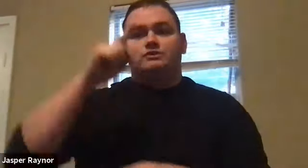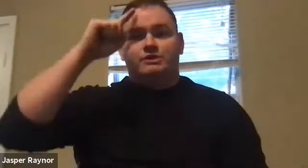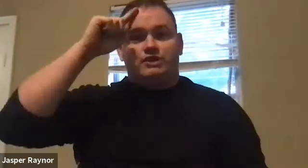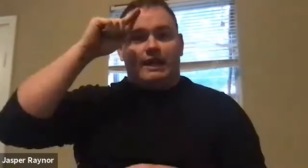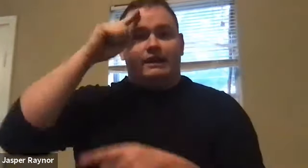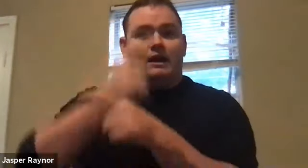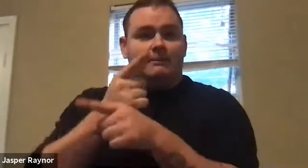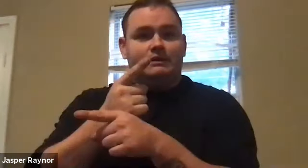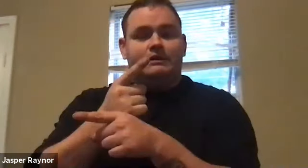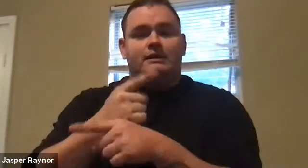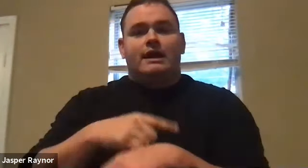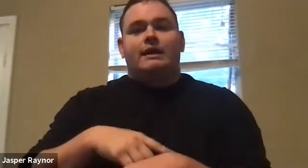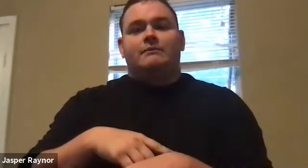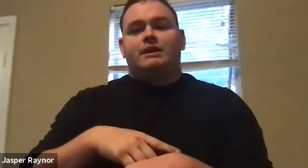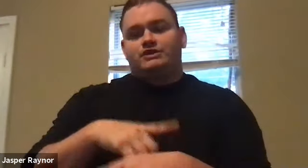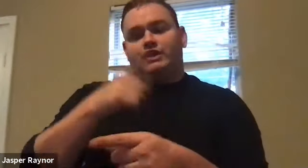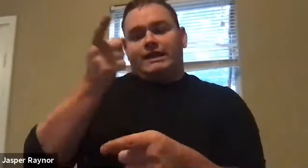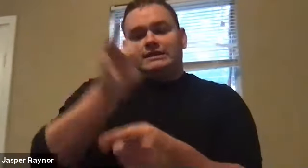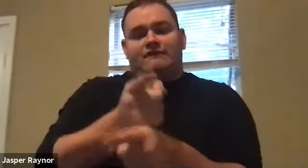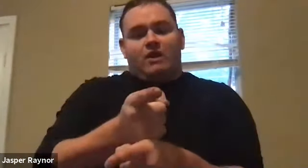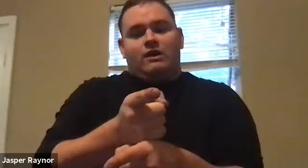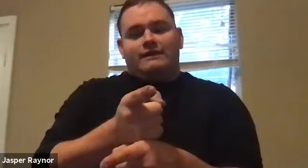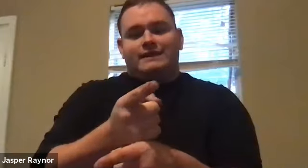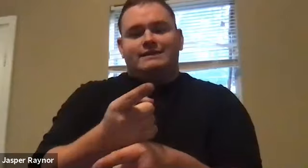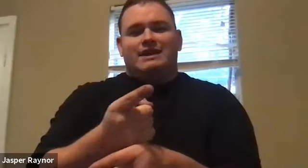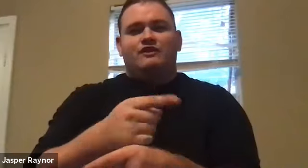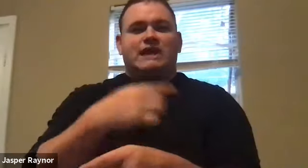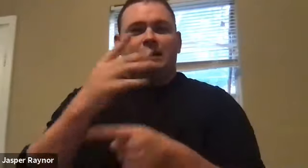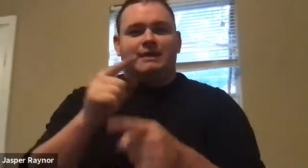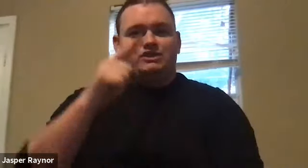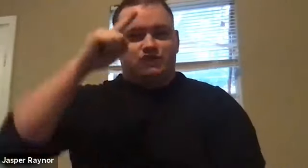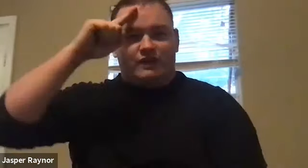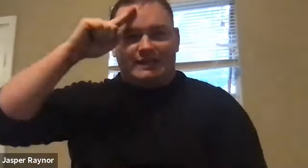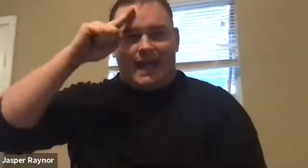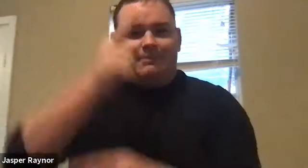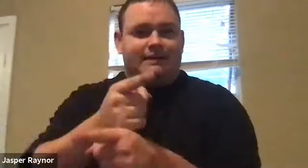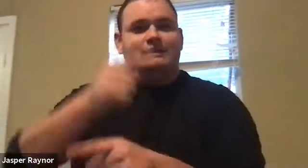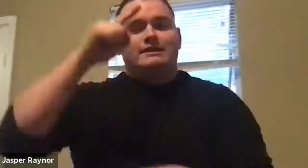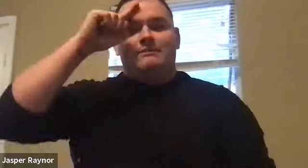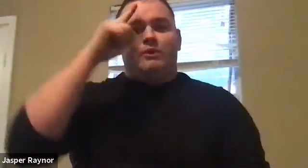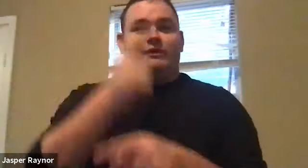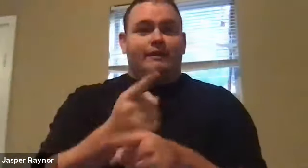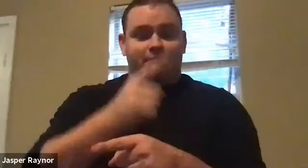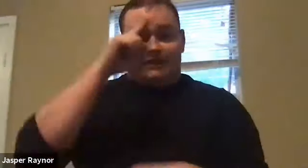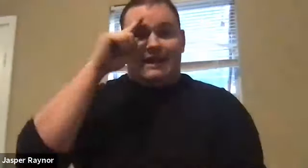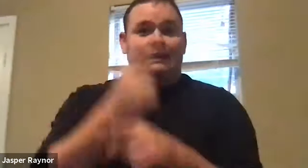just put your hand up, and because your hand's gonna fall like this, over time they just started adapting and putting the hand up